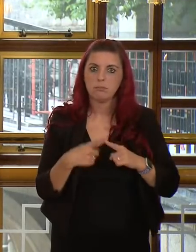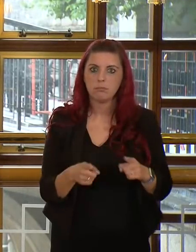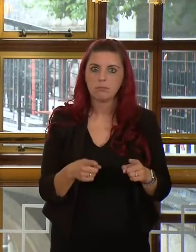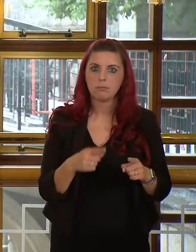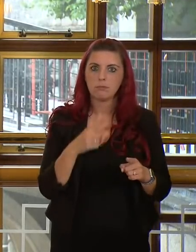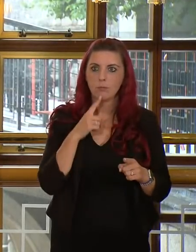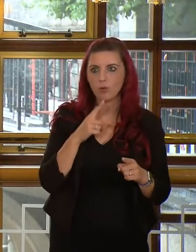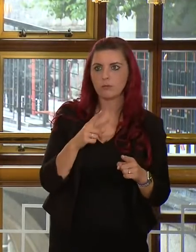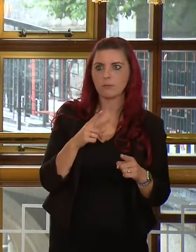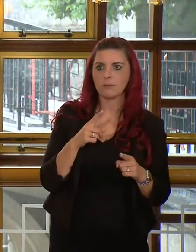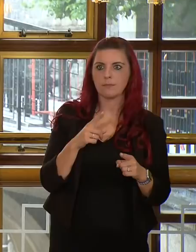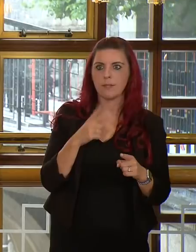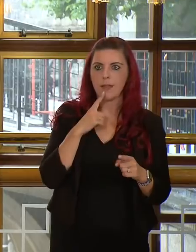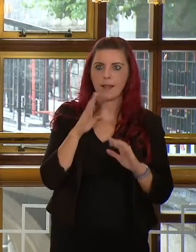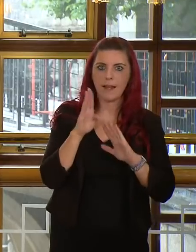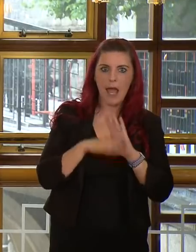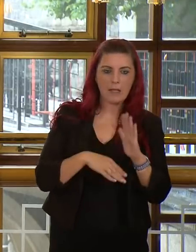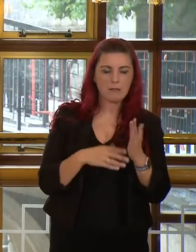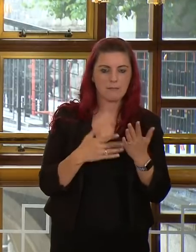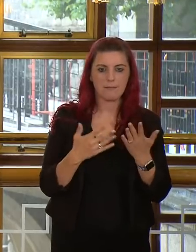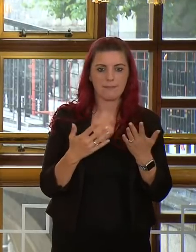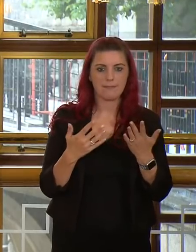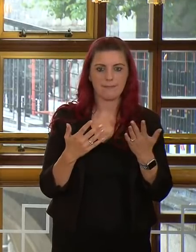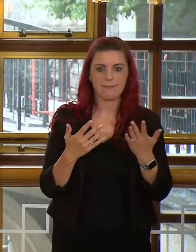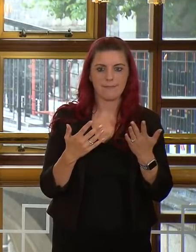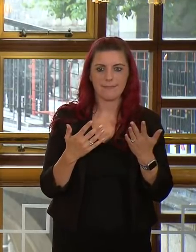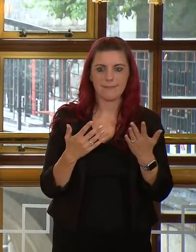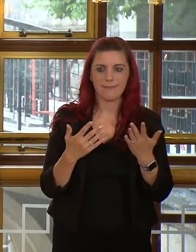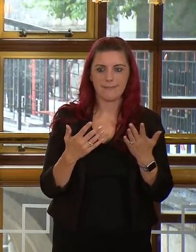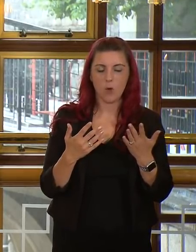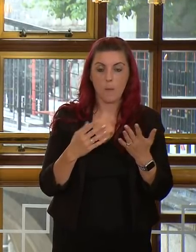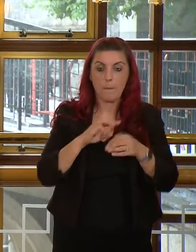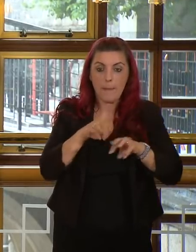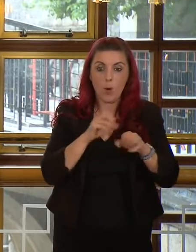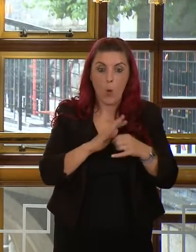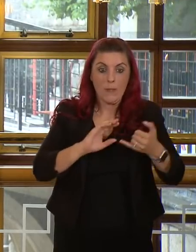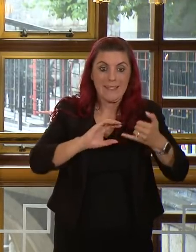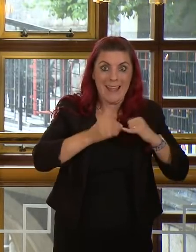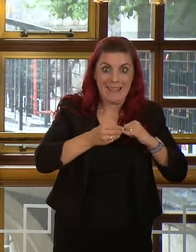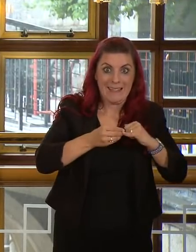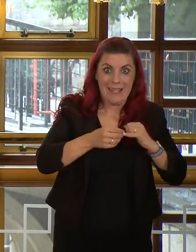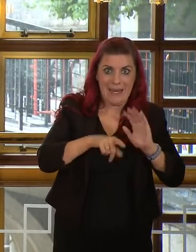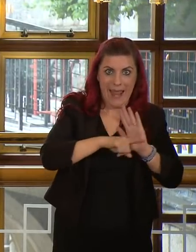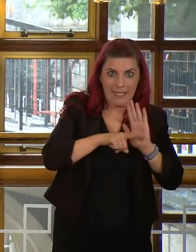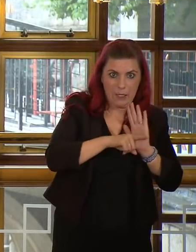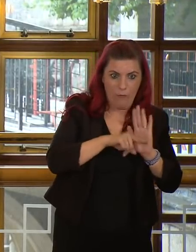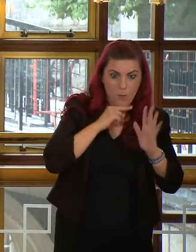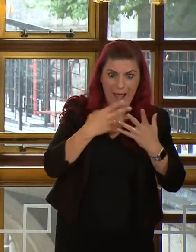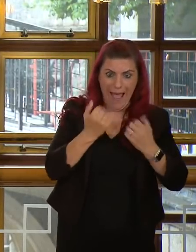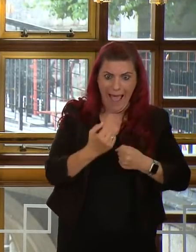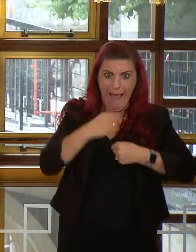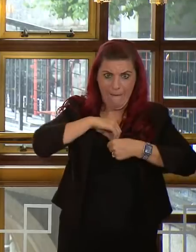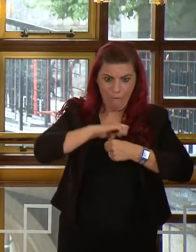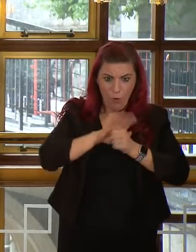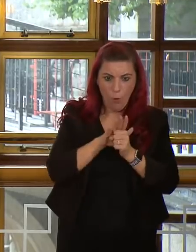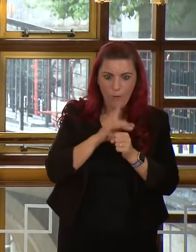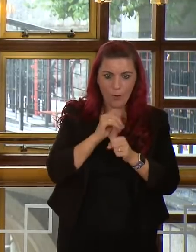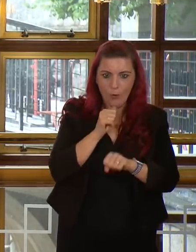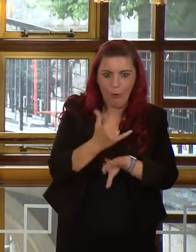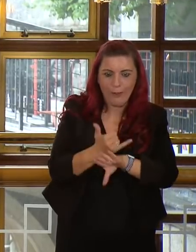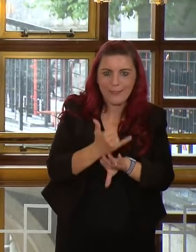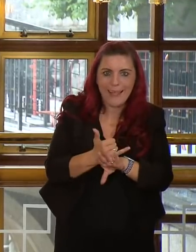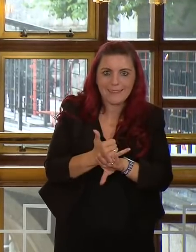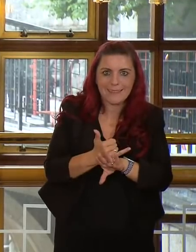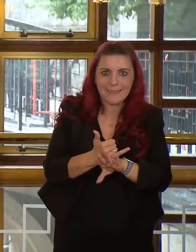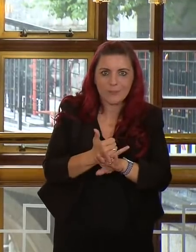test negative in the early days of having the virus. It's not, and it's quite expensive too, so it may not be the solution that people think it is. If we had a rapid